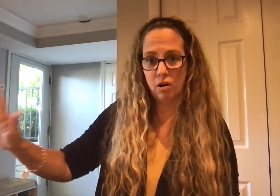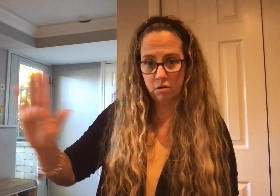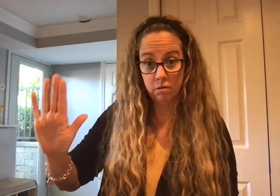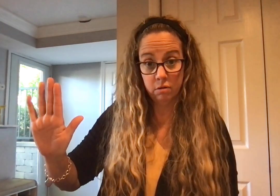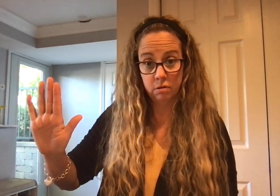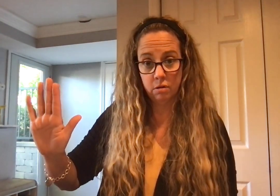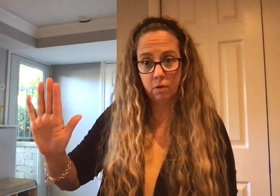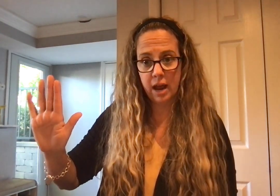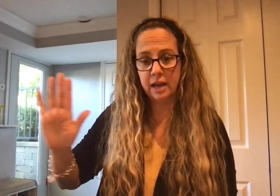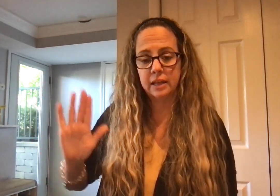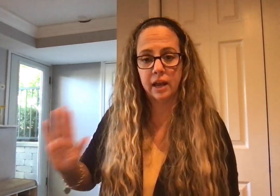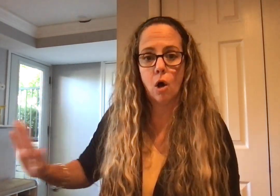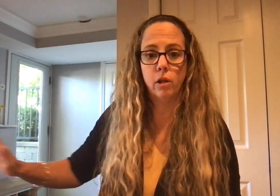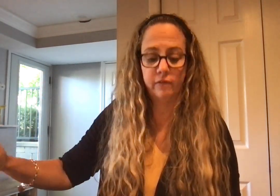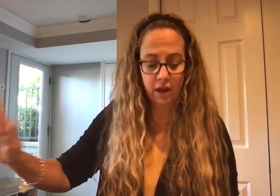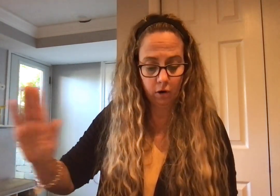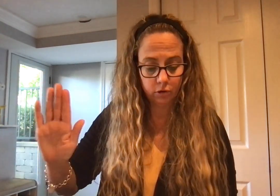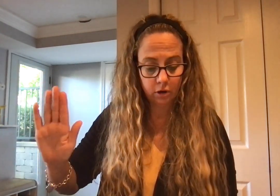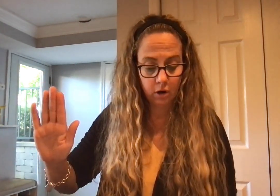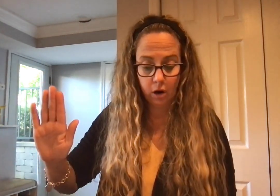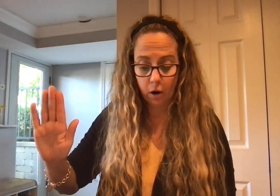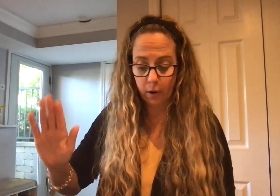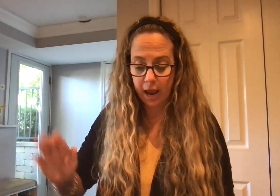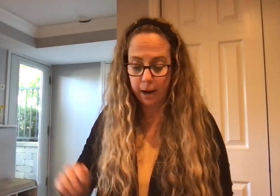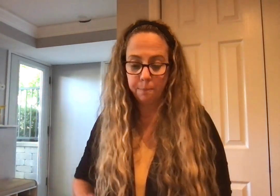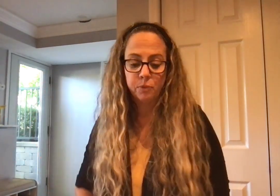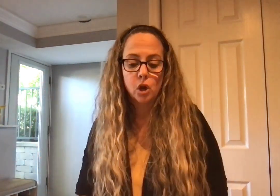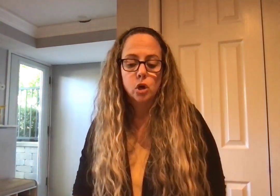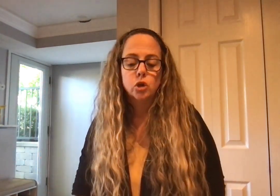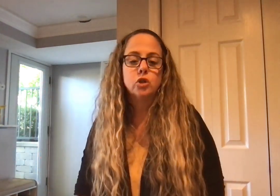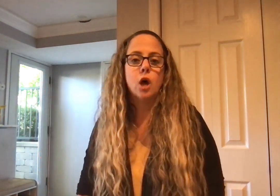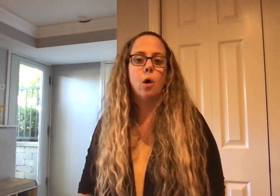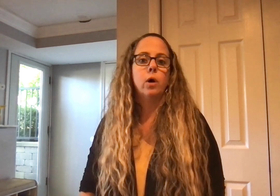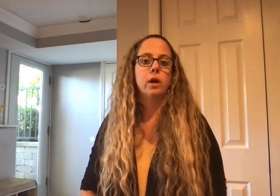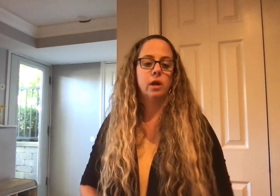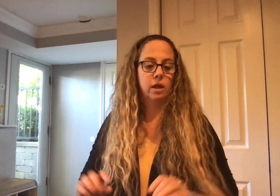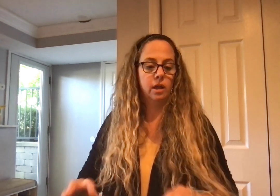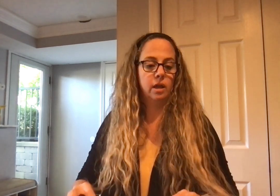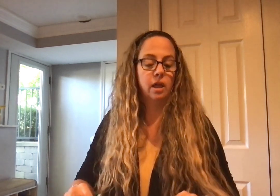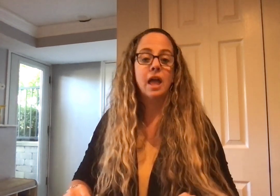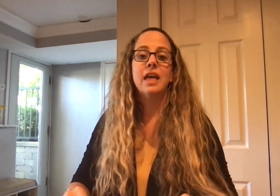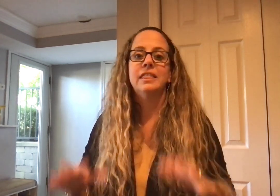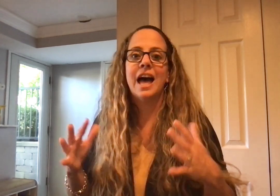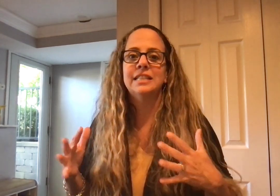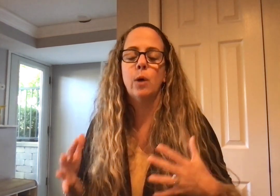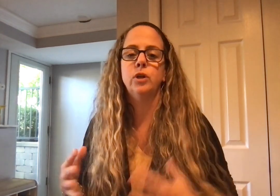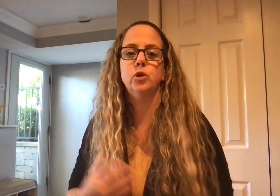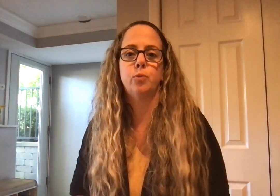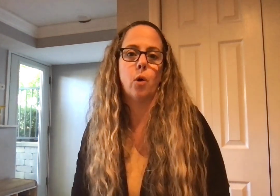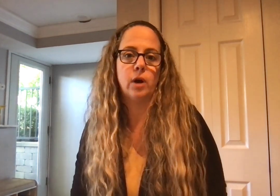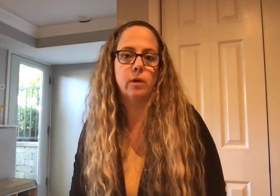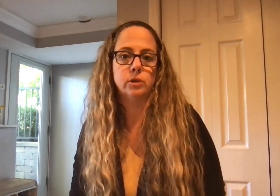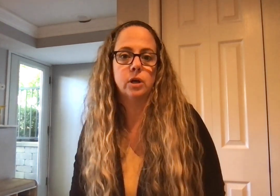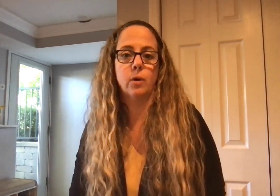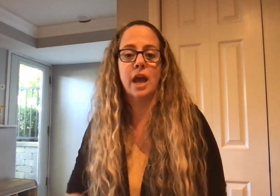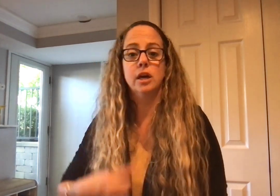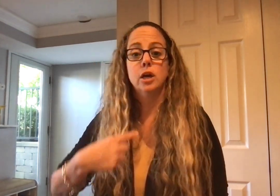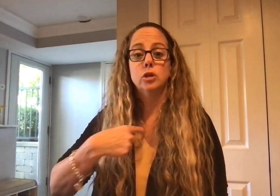Their. Okay? Like all of theirs. Okay? So, that's how we do pronouns. Okay?